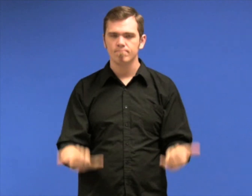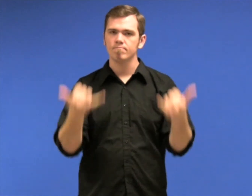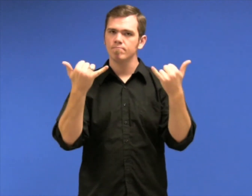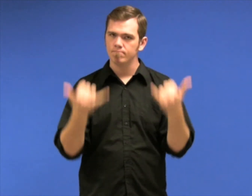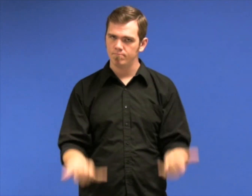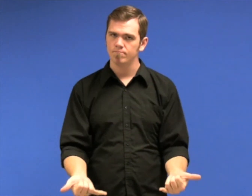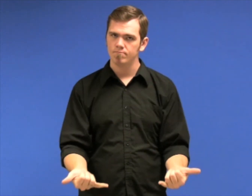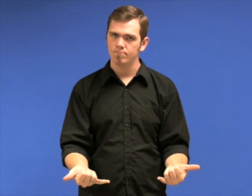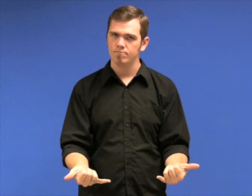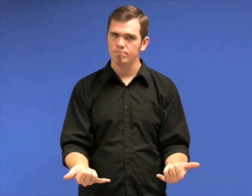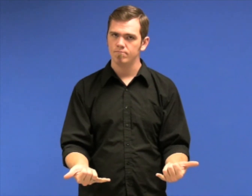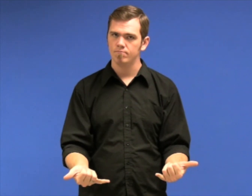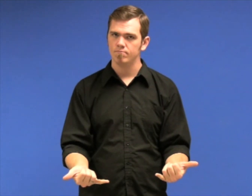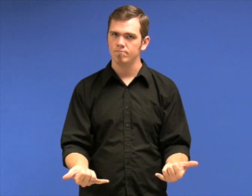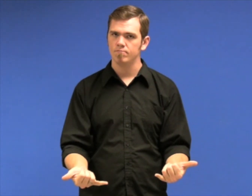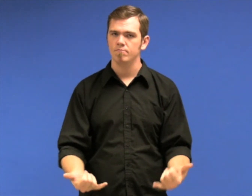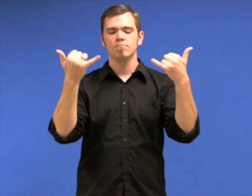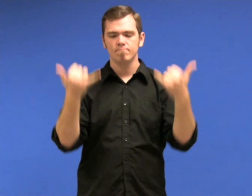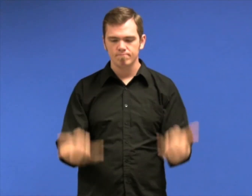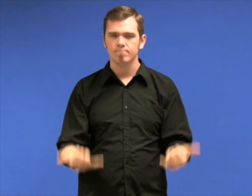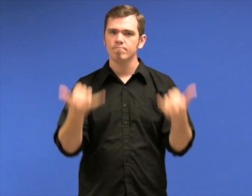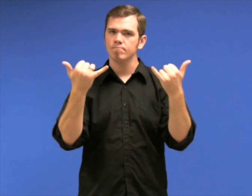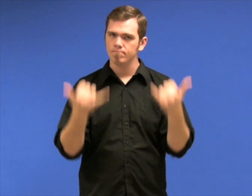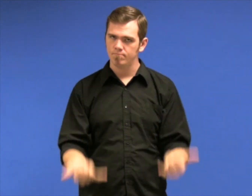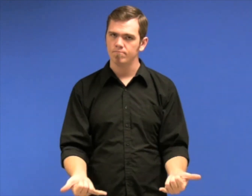you can bounce the now. So, today.